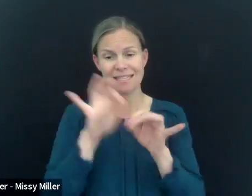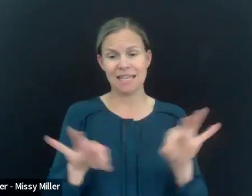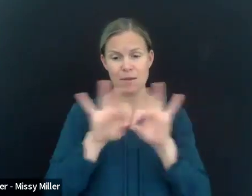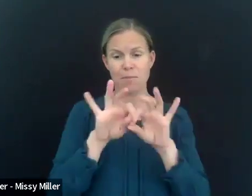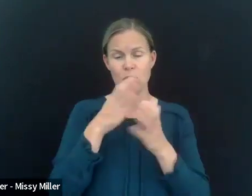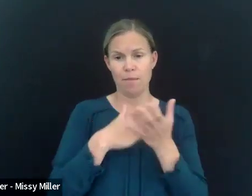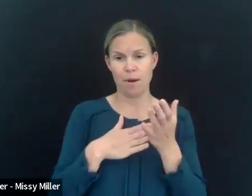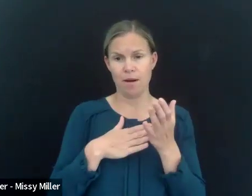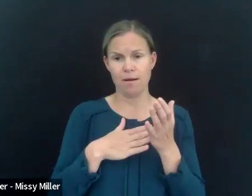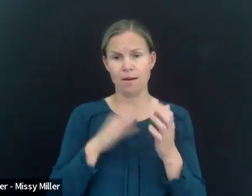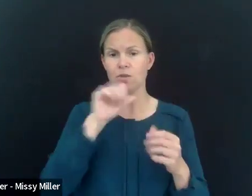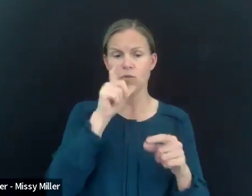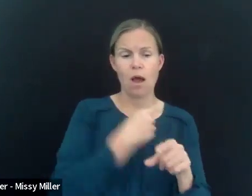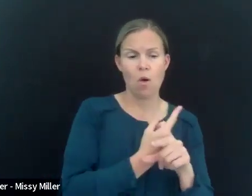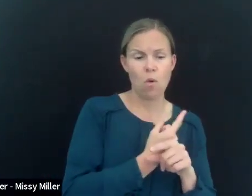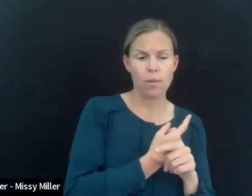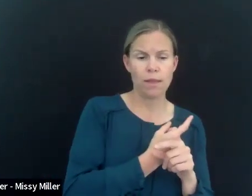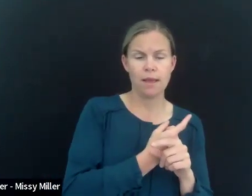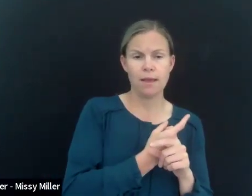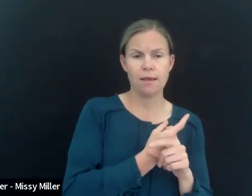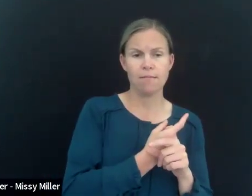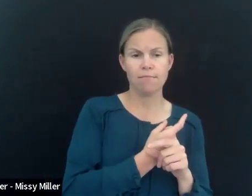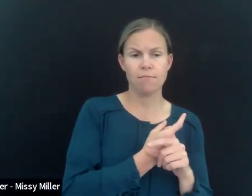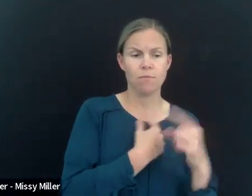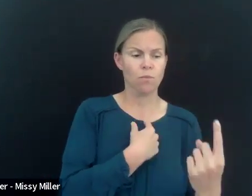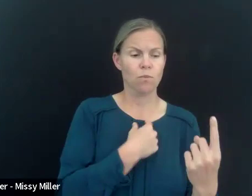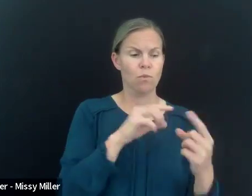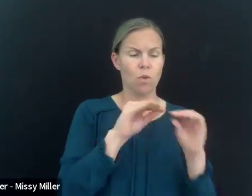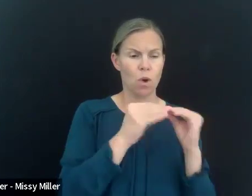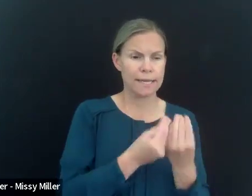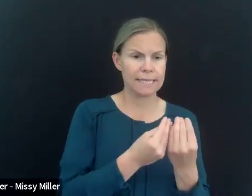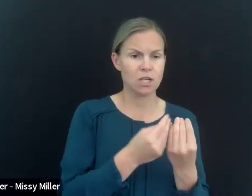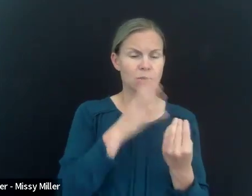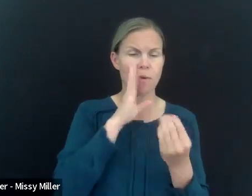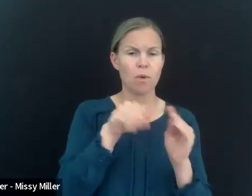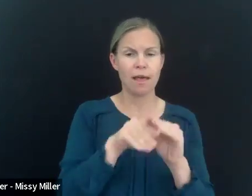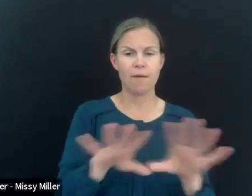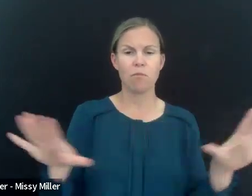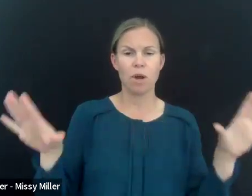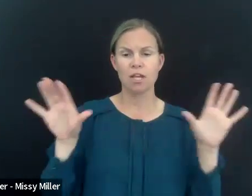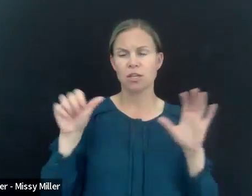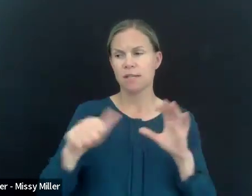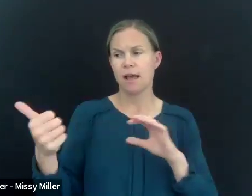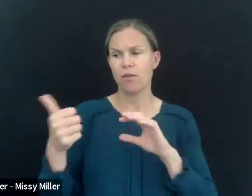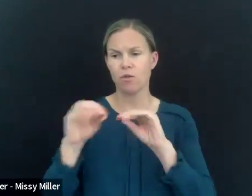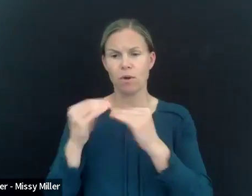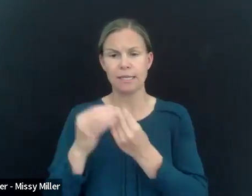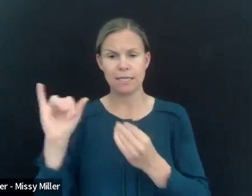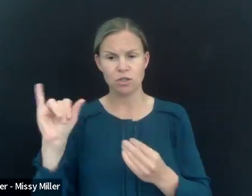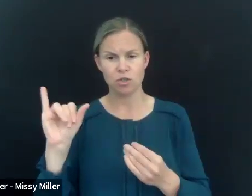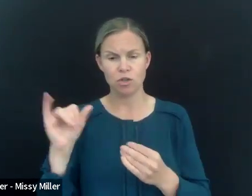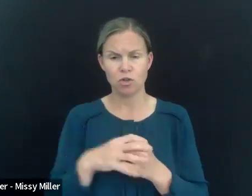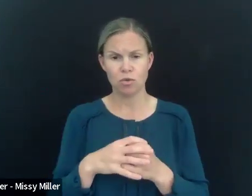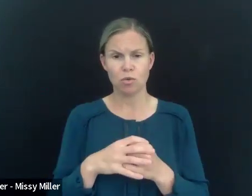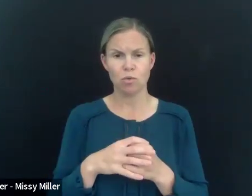just mainstream organizations that got branches in different areas and then they're claiming to be community-based.